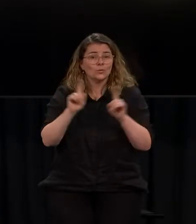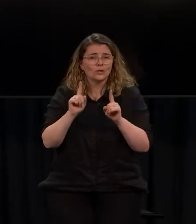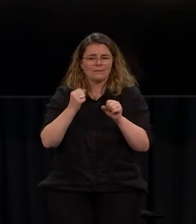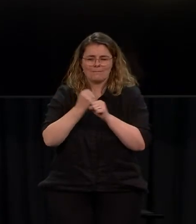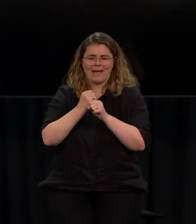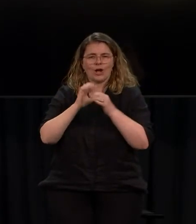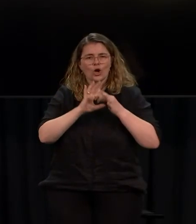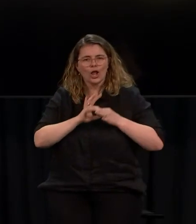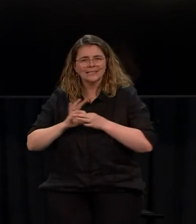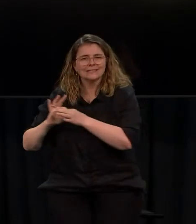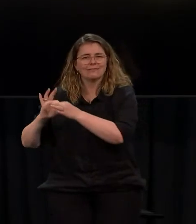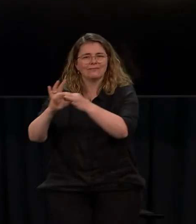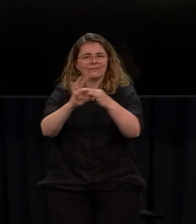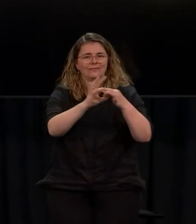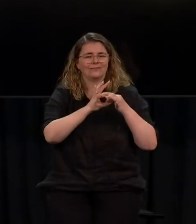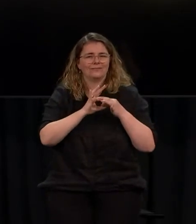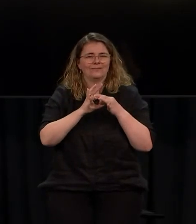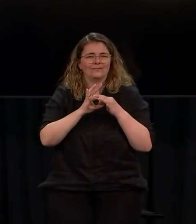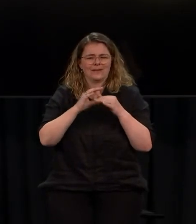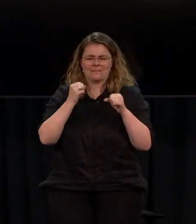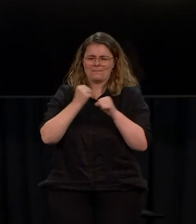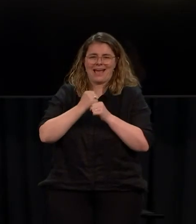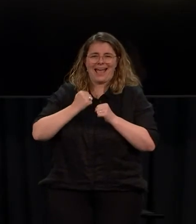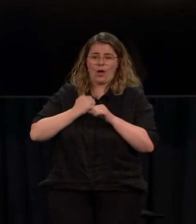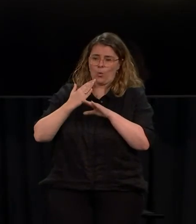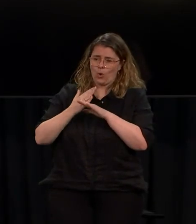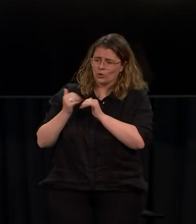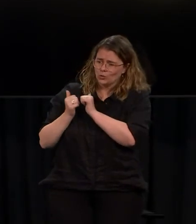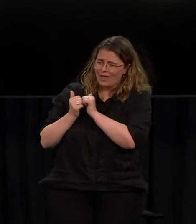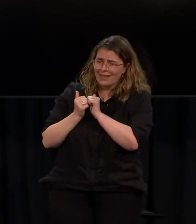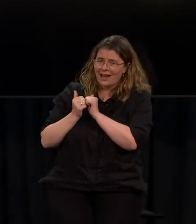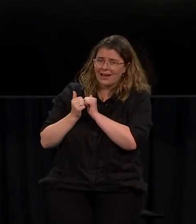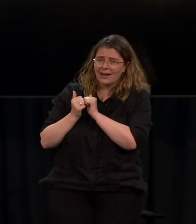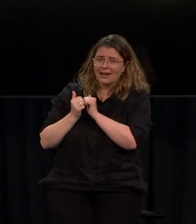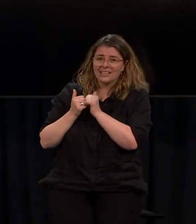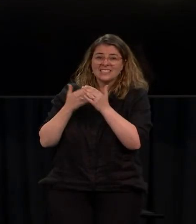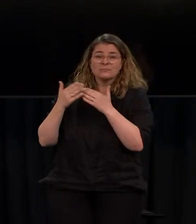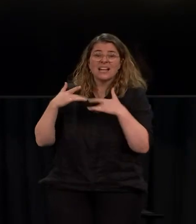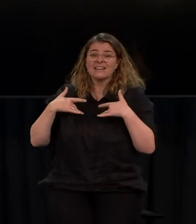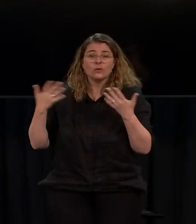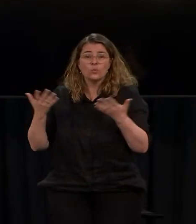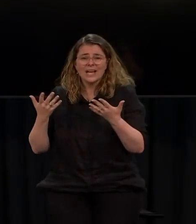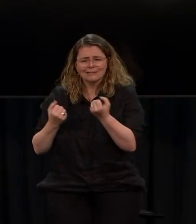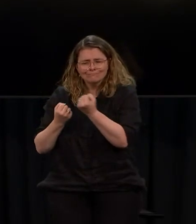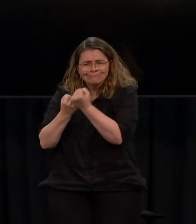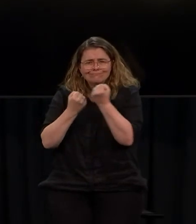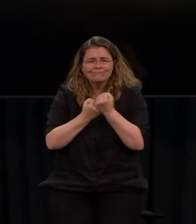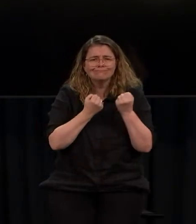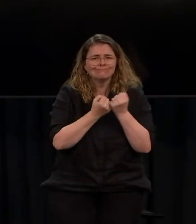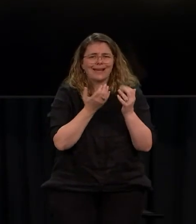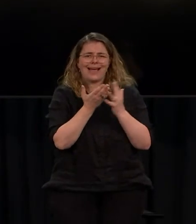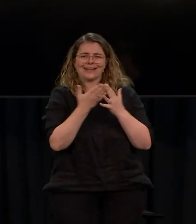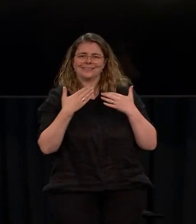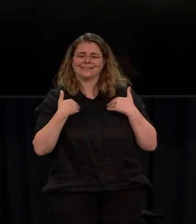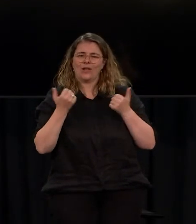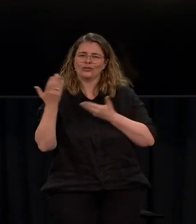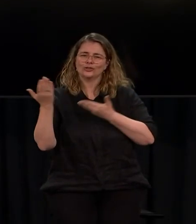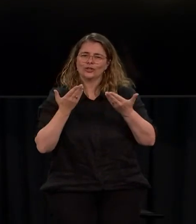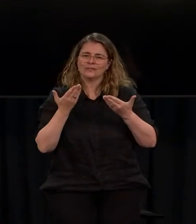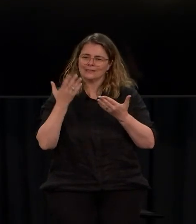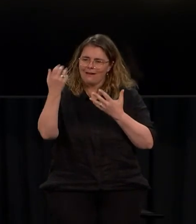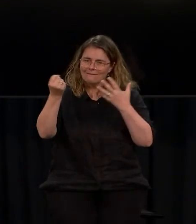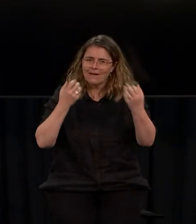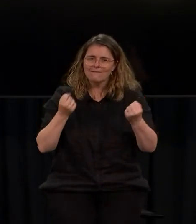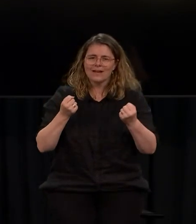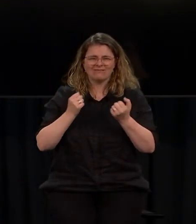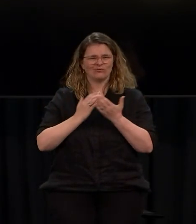lot more collectivity in the way that we seek to work with one another, ensure that no matter where you live, you have access to health services that everyone